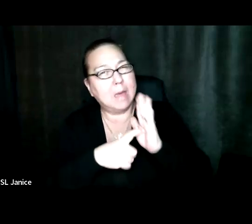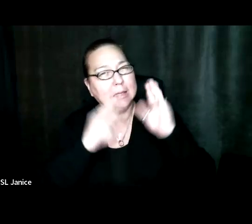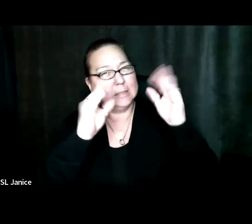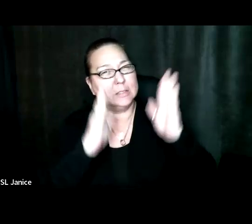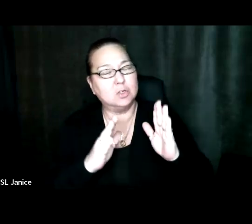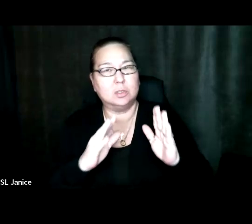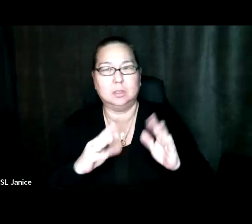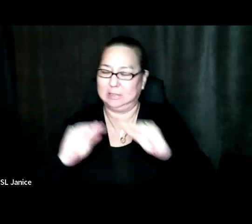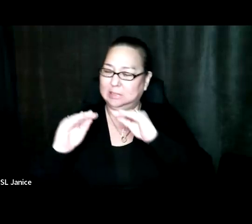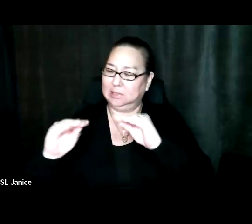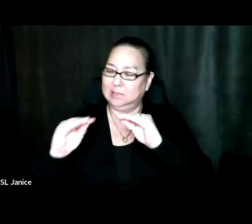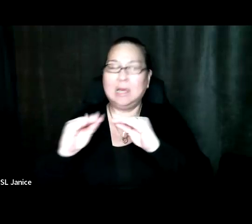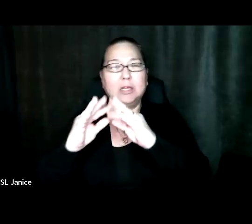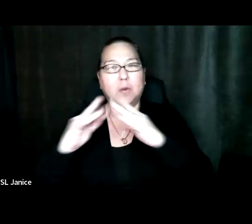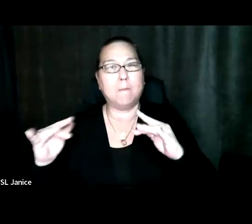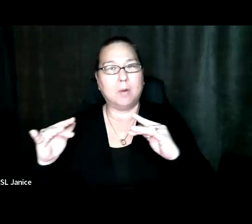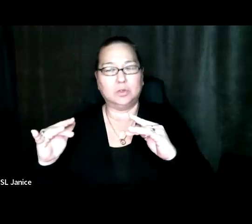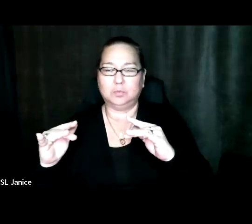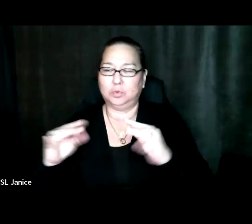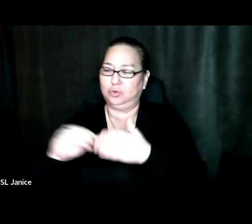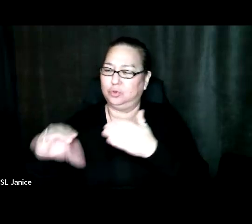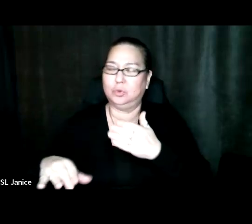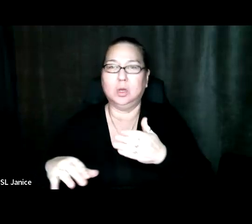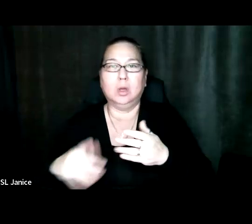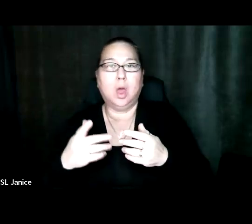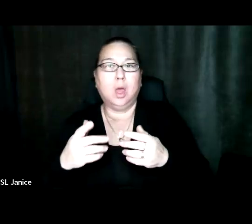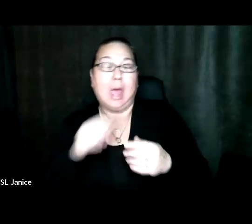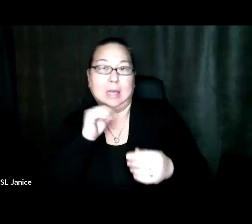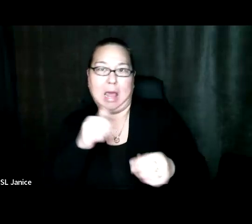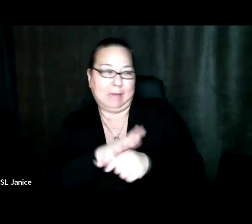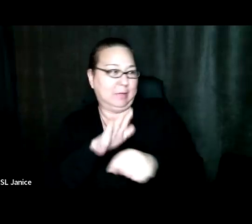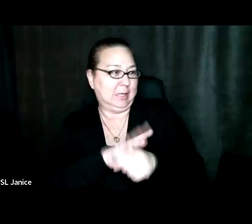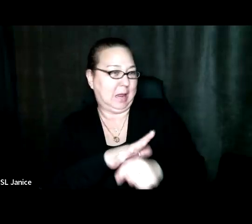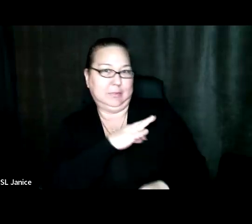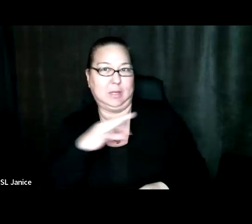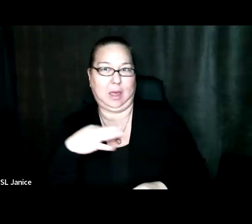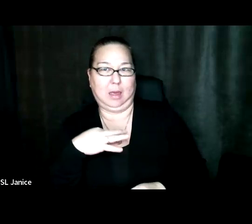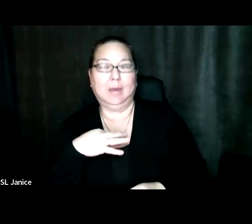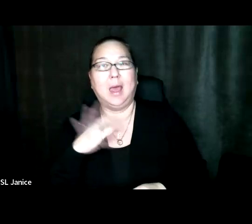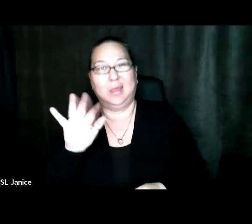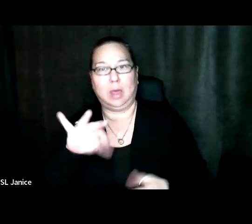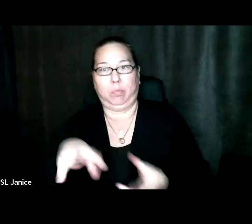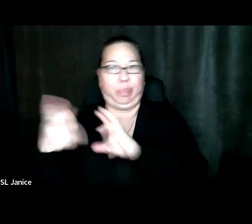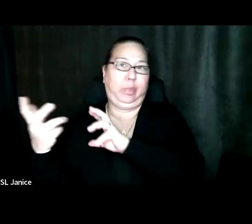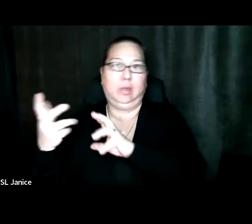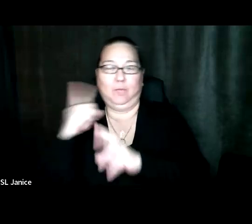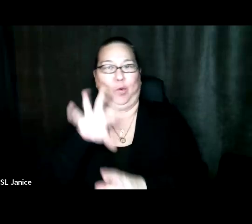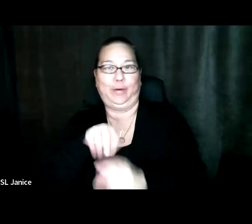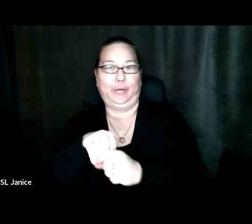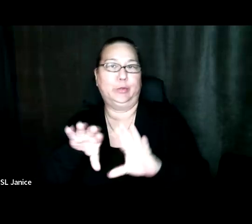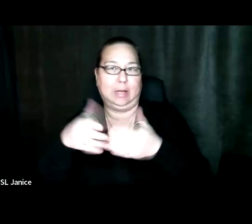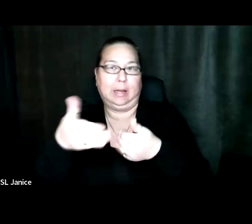diverse student body of Boston under multiple licenses instead of having multiple adults each with those qualifications is a perversion of the spirit of inclusion